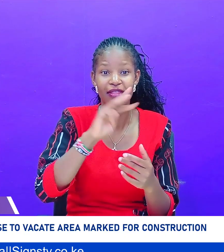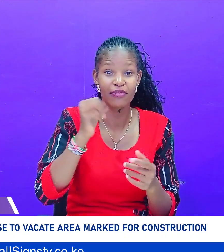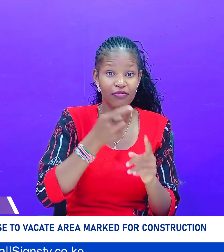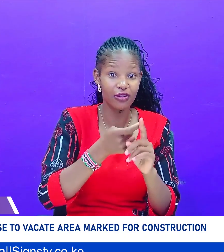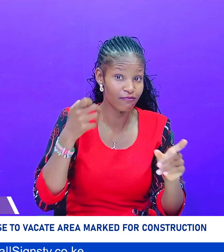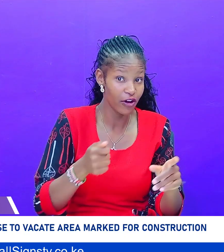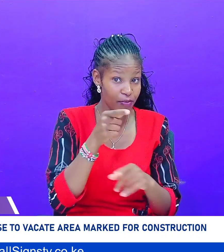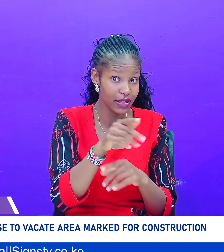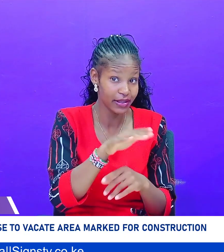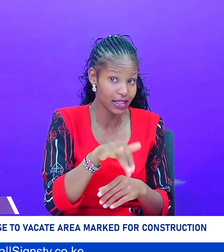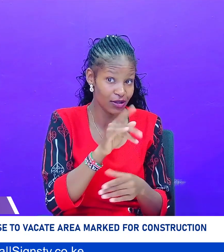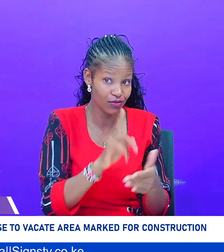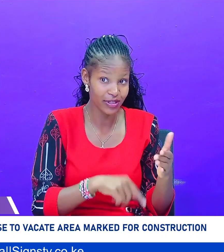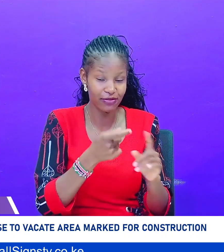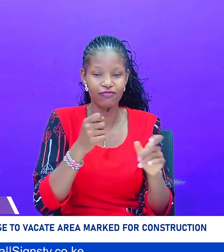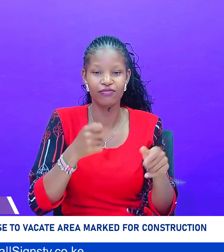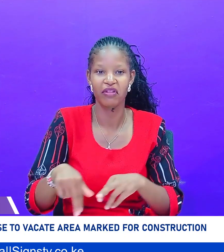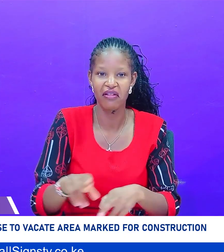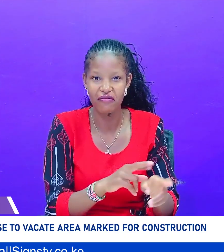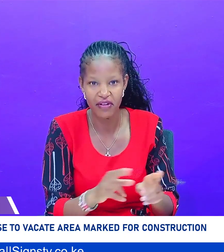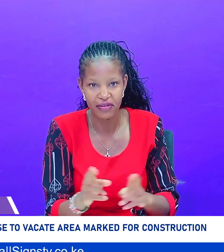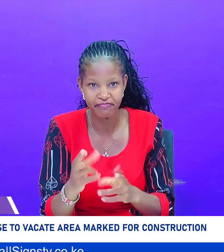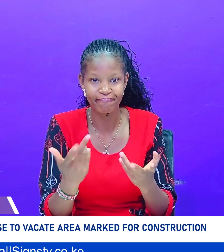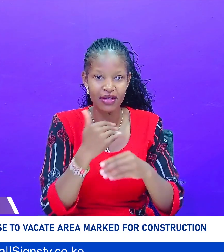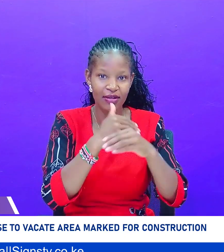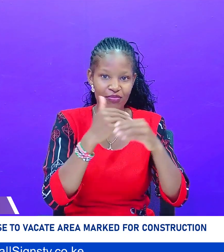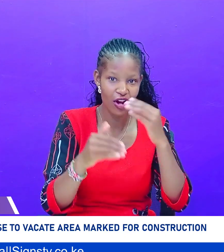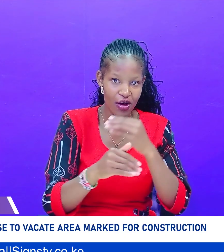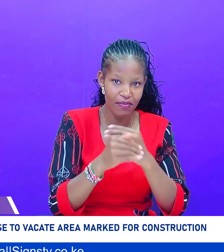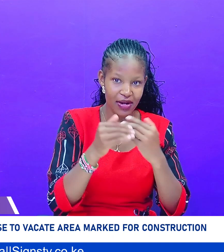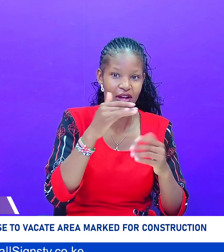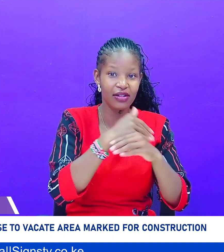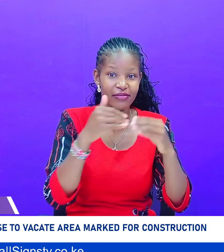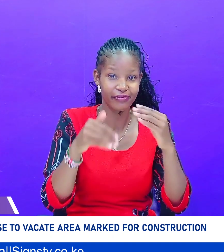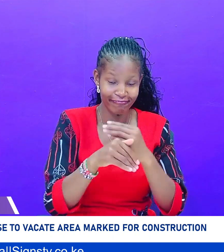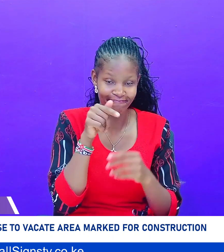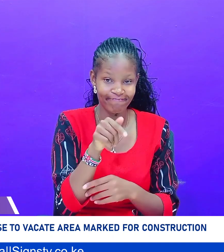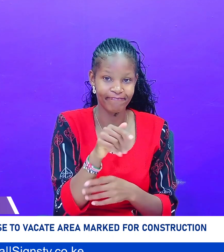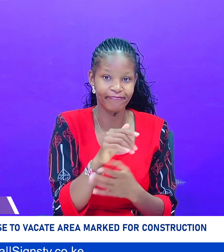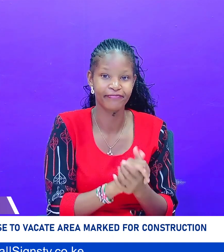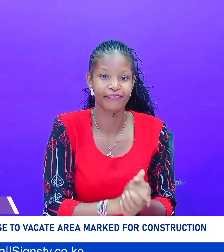evict them from an area designated for road construction turned chaotic.